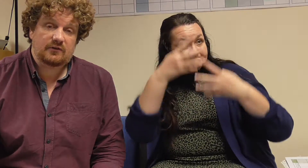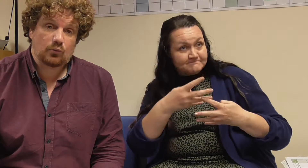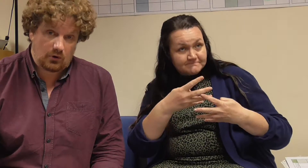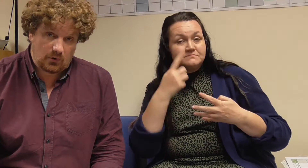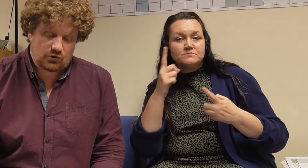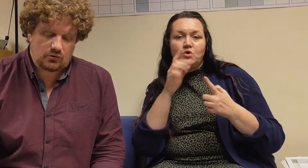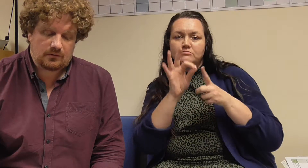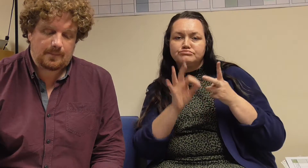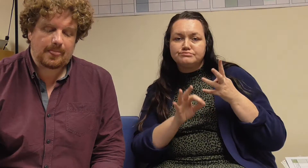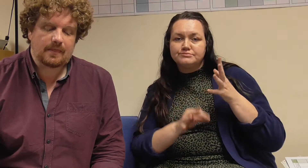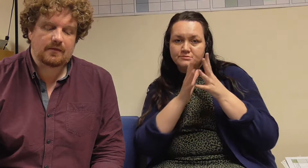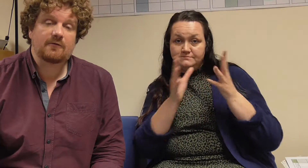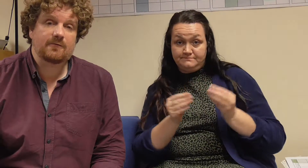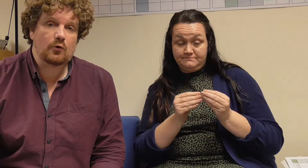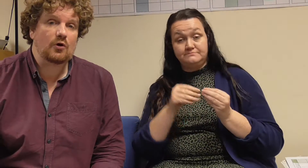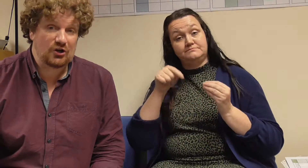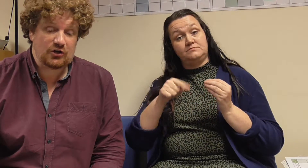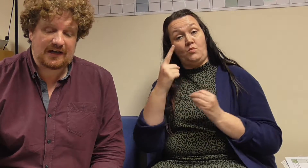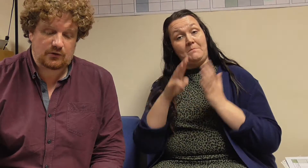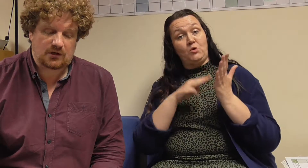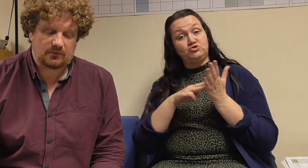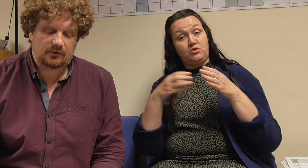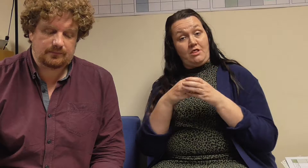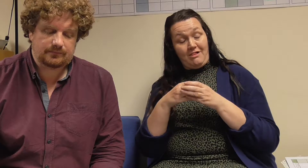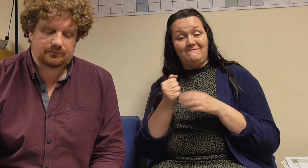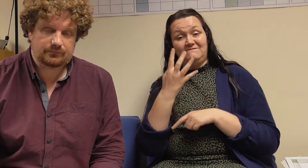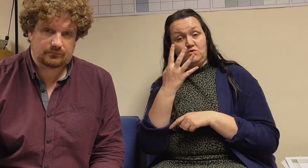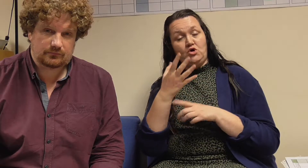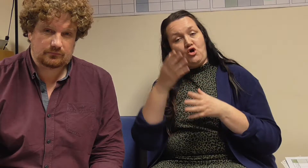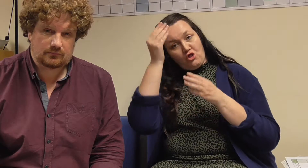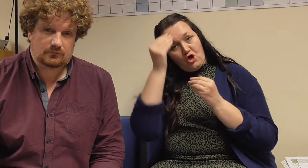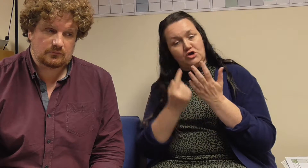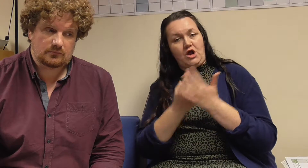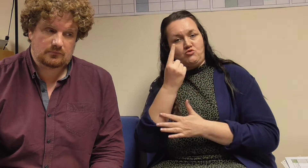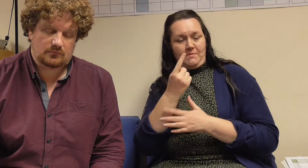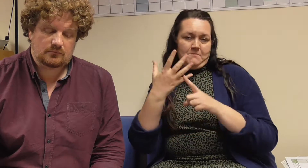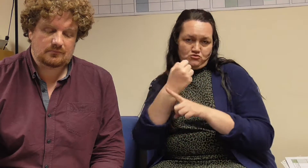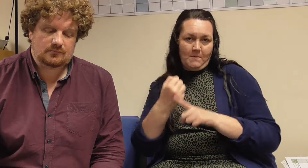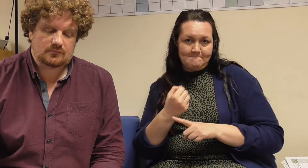And for this one module, there are 4 learning outcomes.